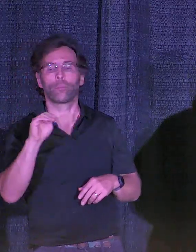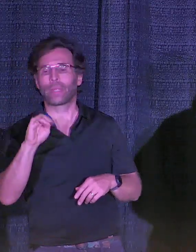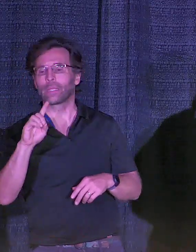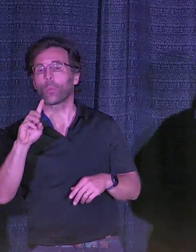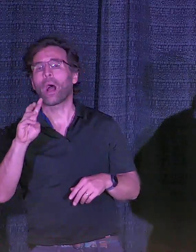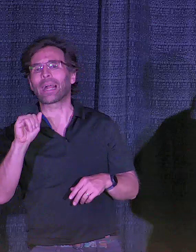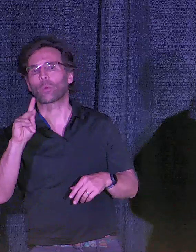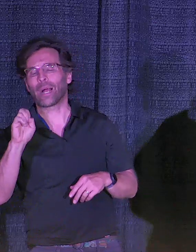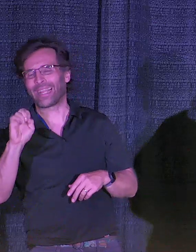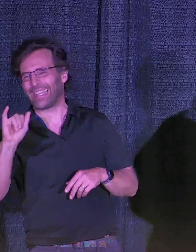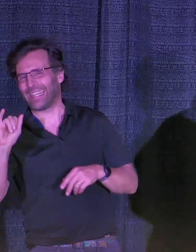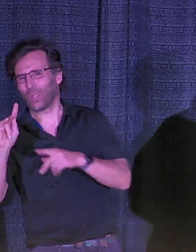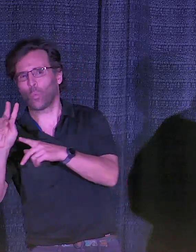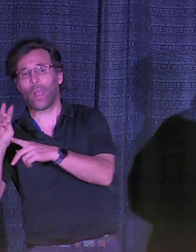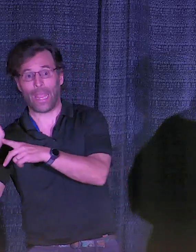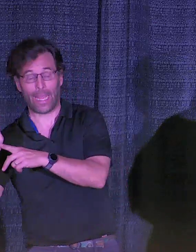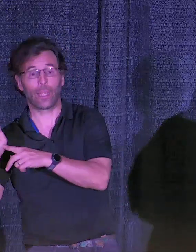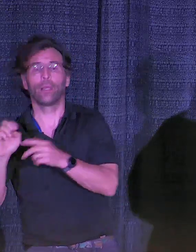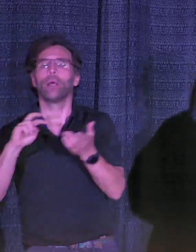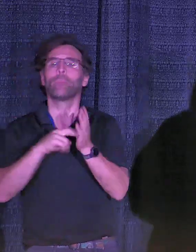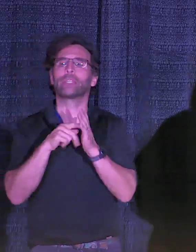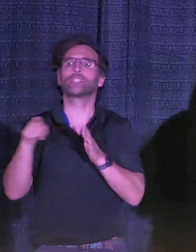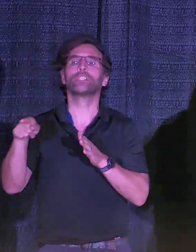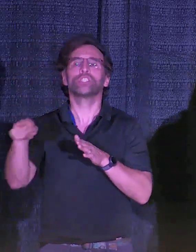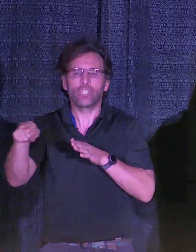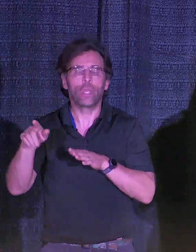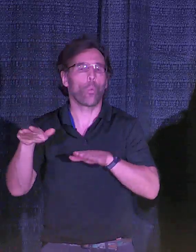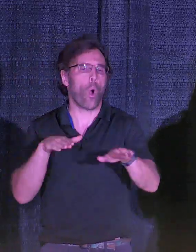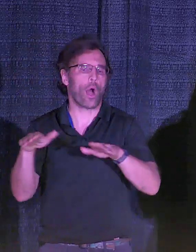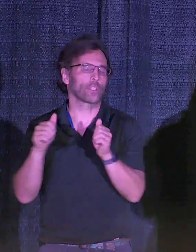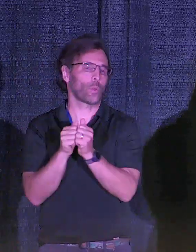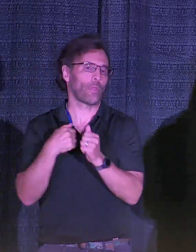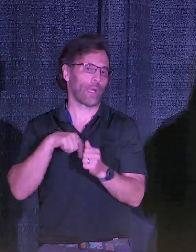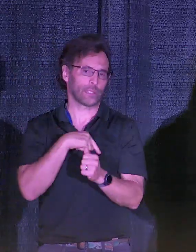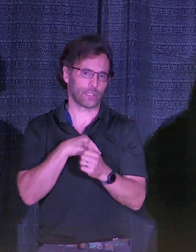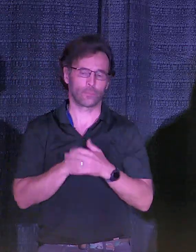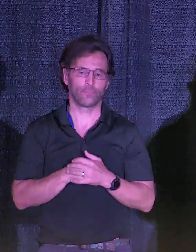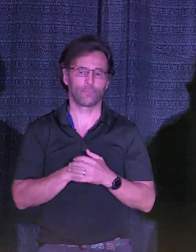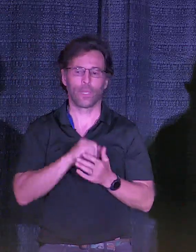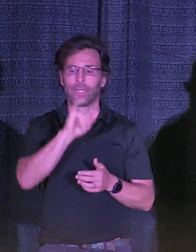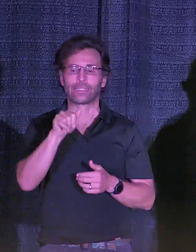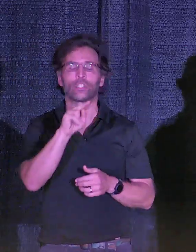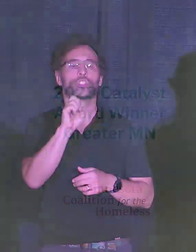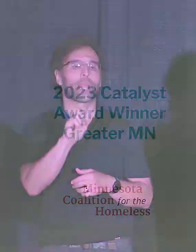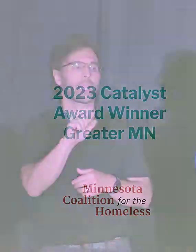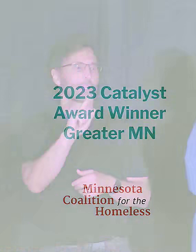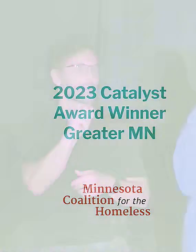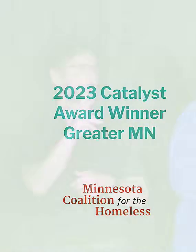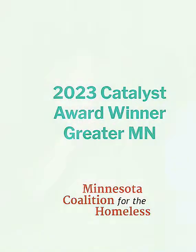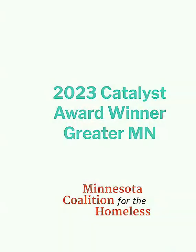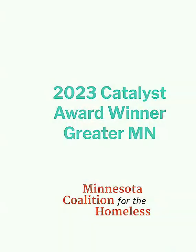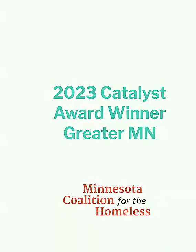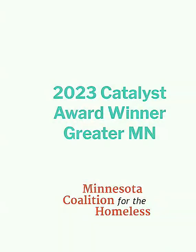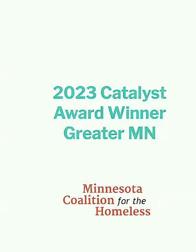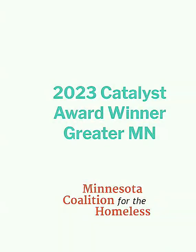Ikwe. As that means she walks with us. Jane Lawrenz.